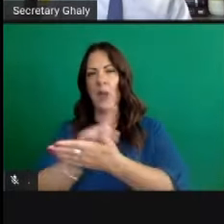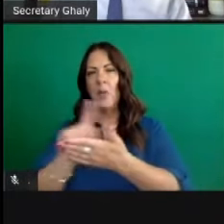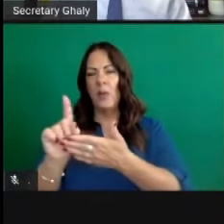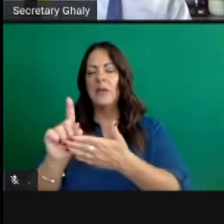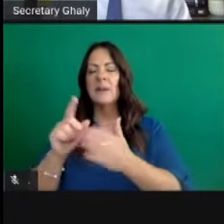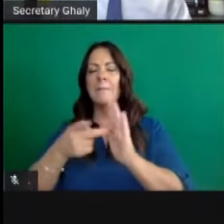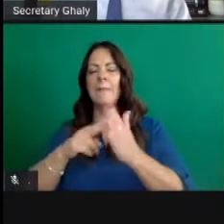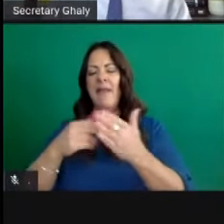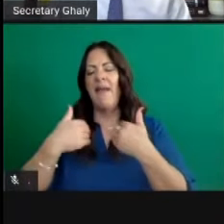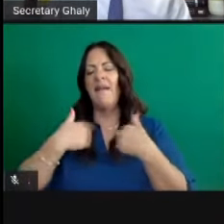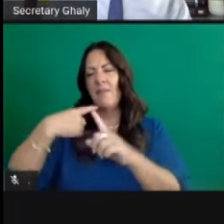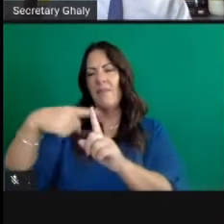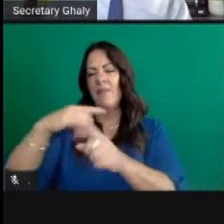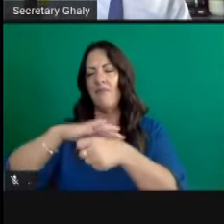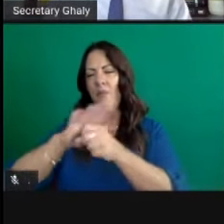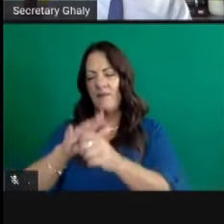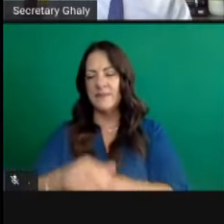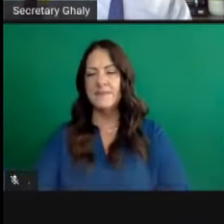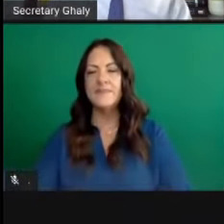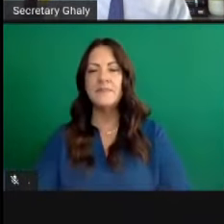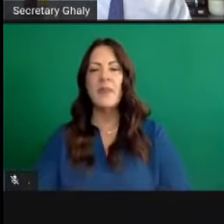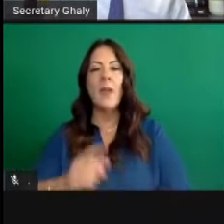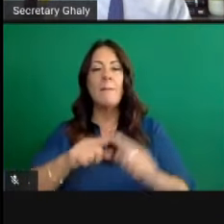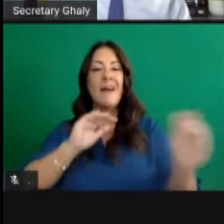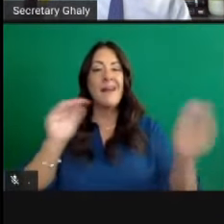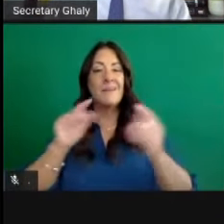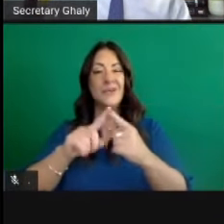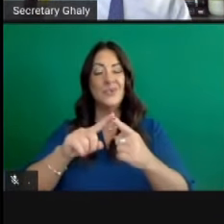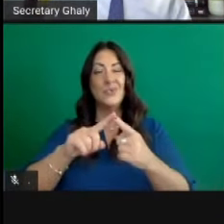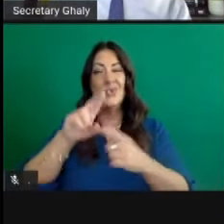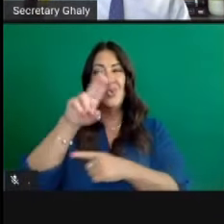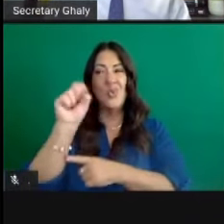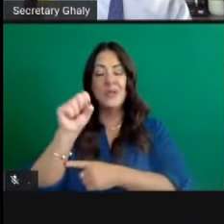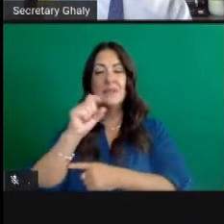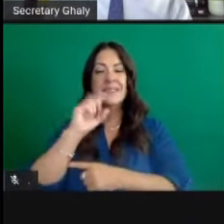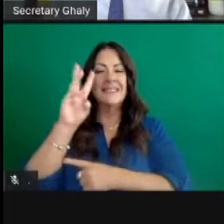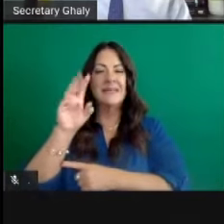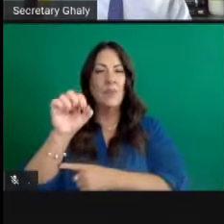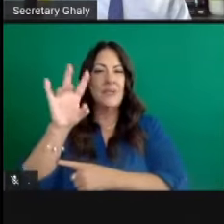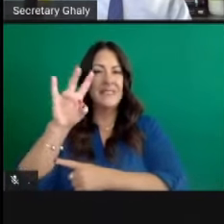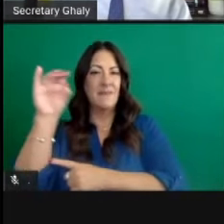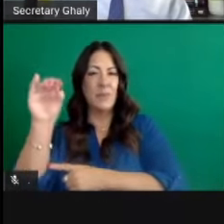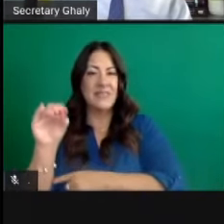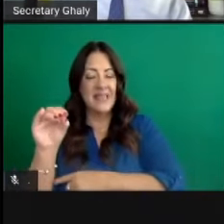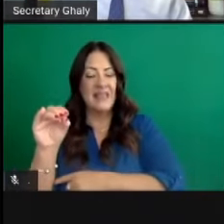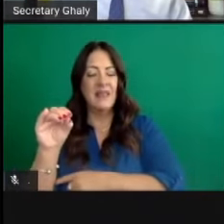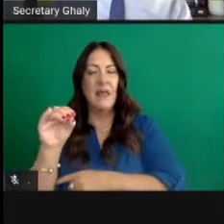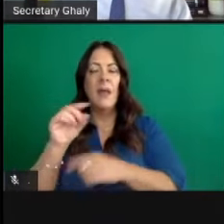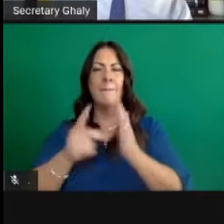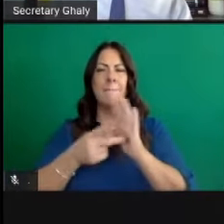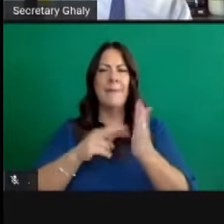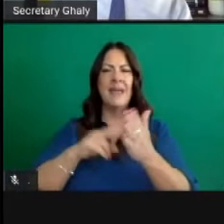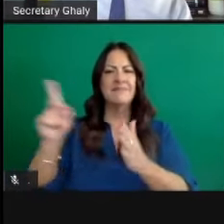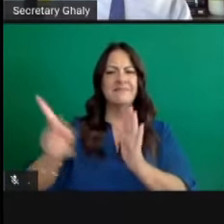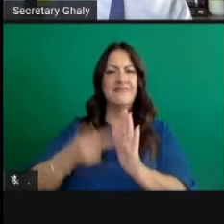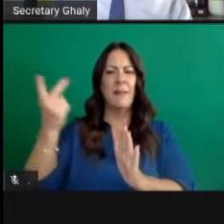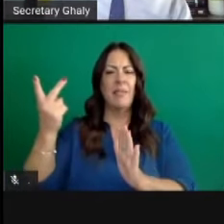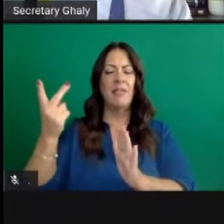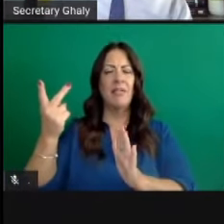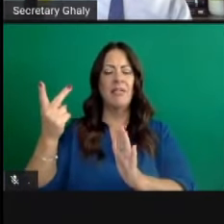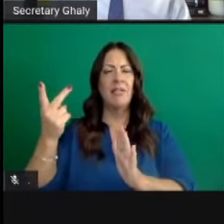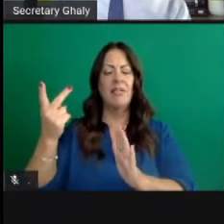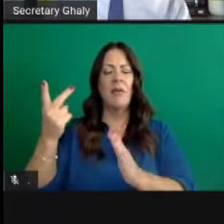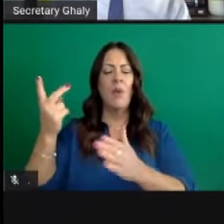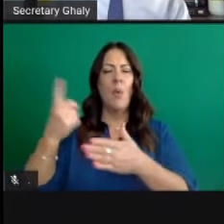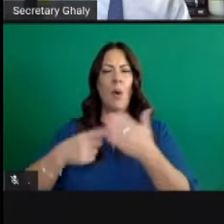for the entirety of the US, it would be 6.7%. So just over double what we're seeing here in